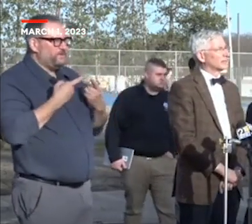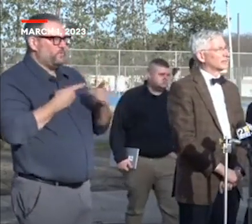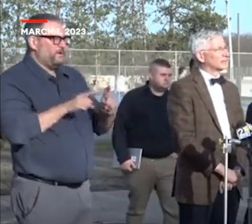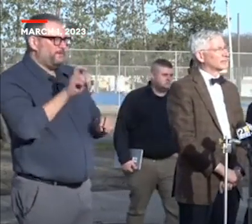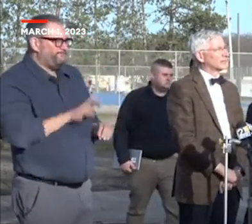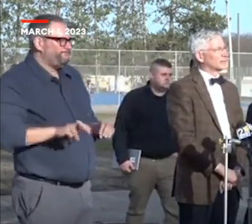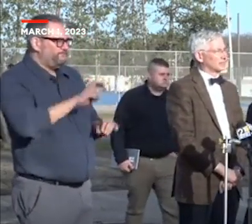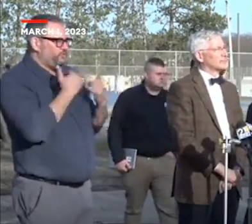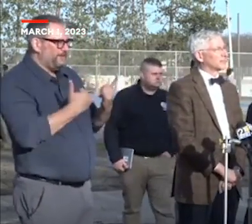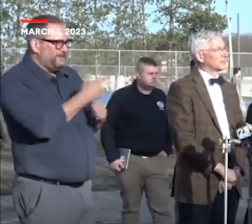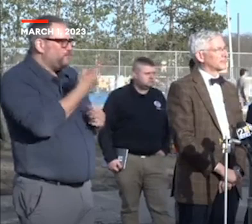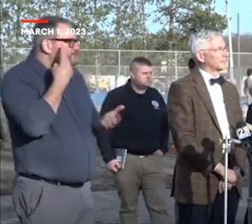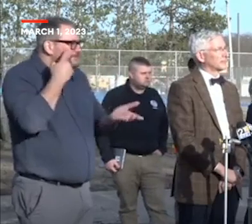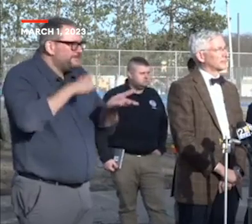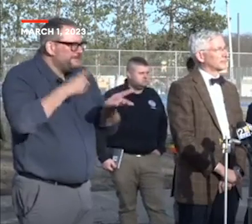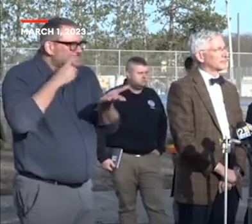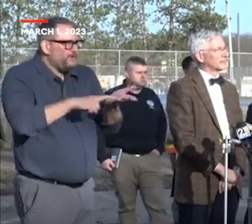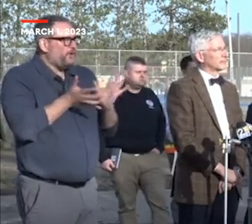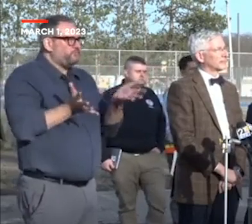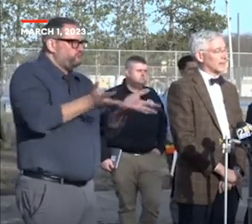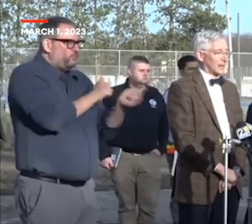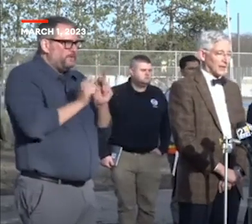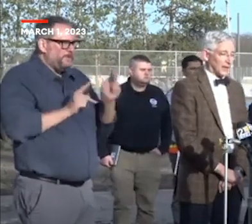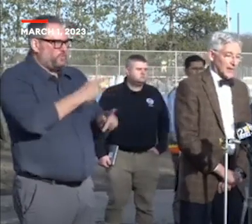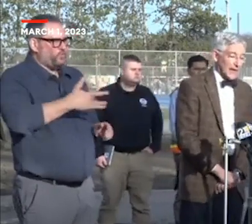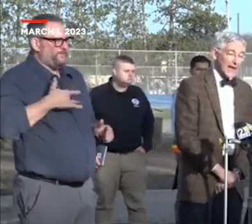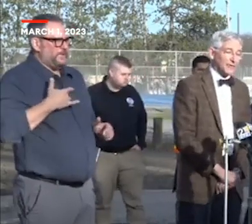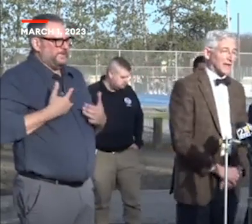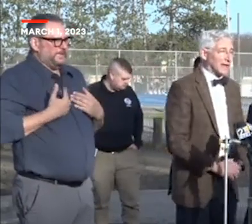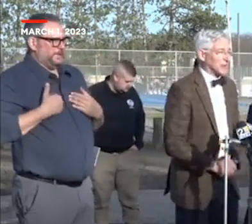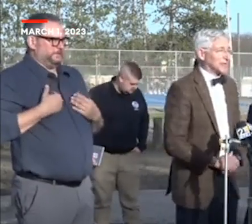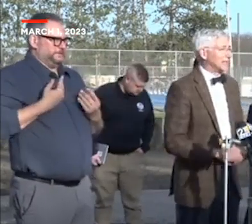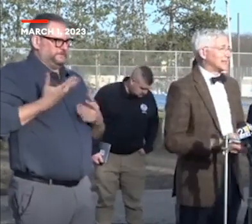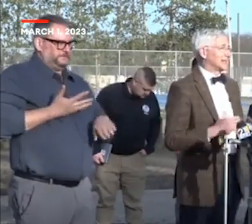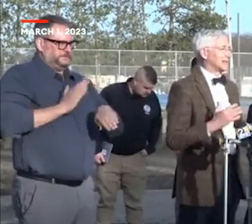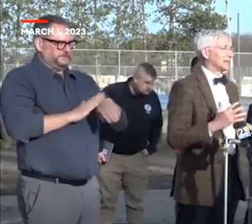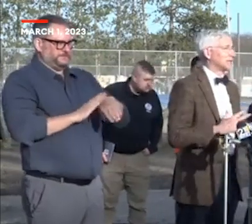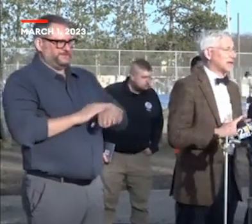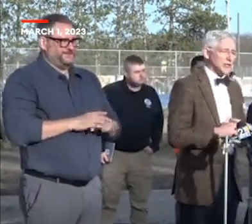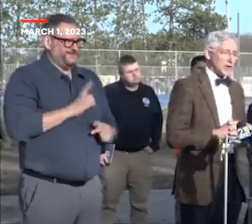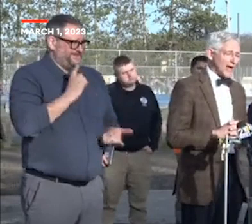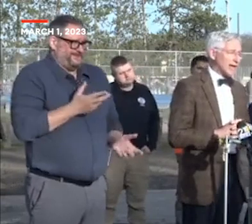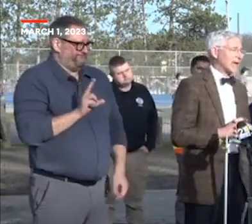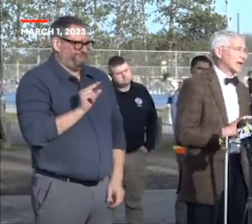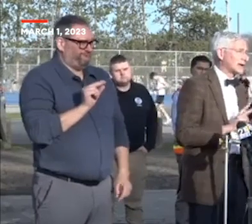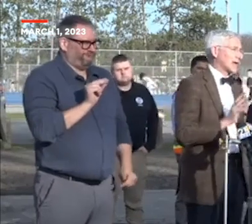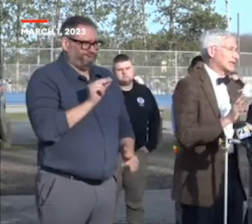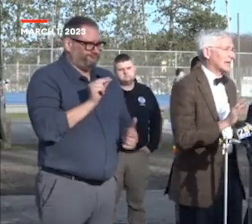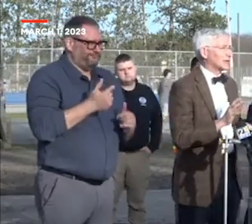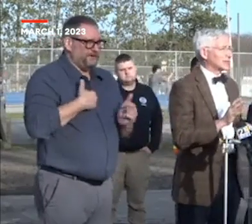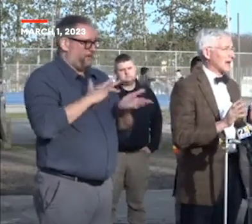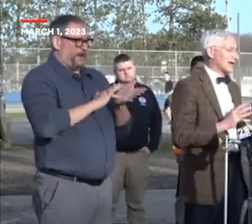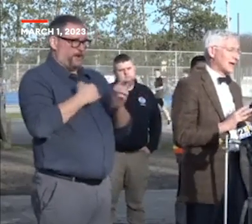See anything or talk to anybody that you thought was alarming? I have to say, I really didn't. Yeah, no, I